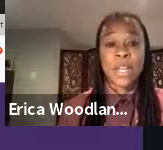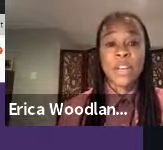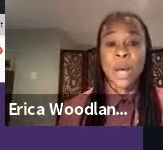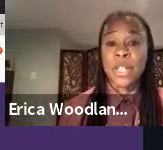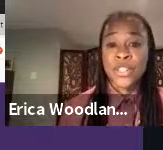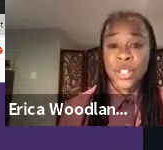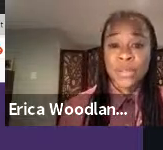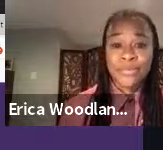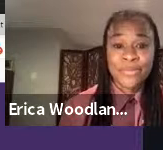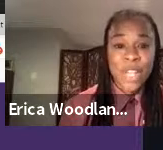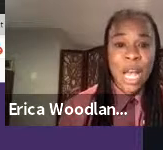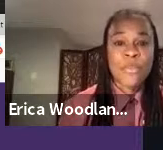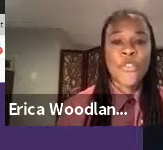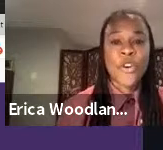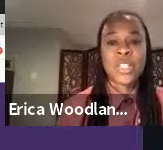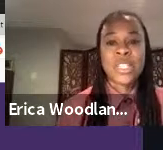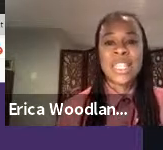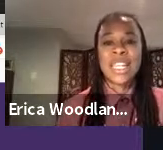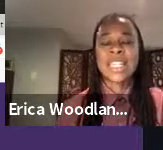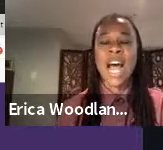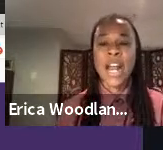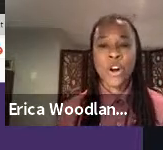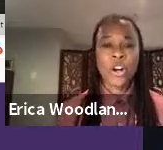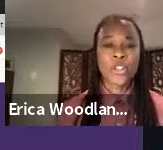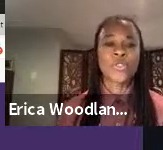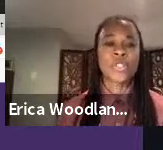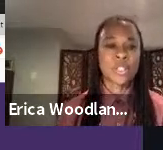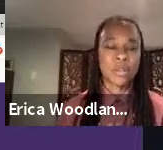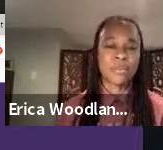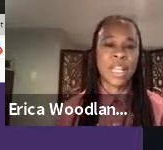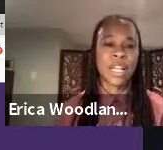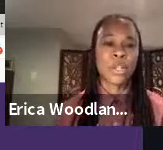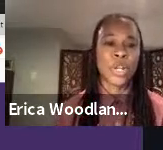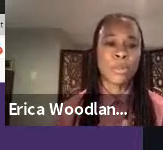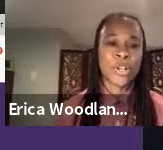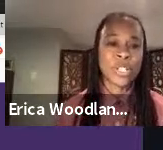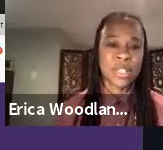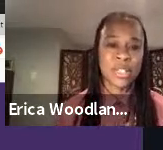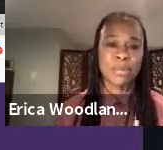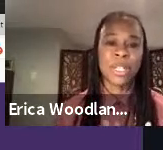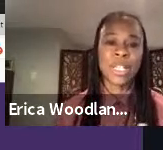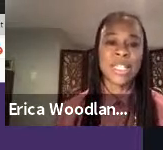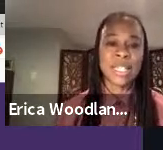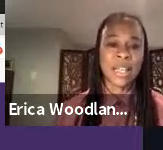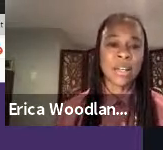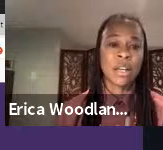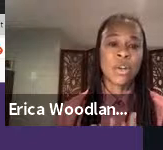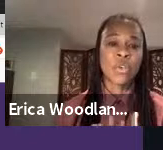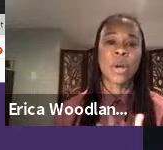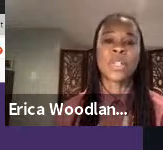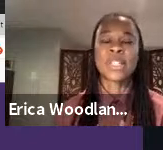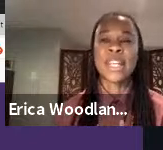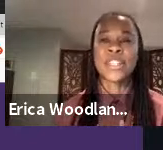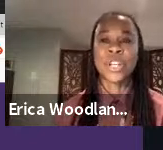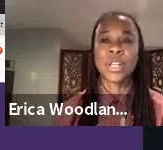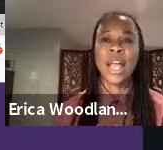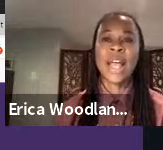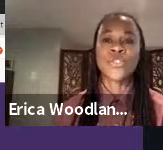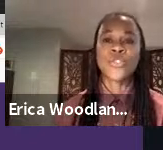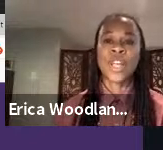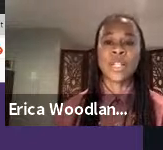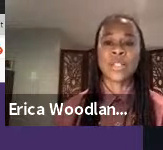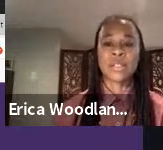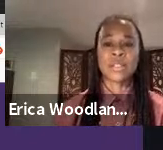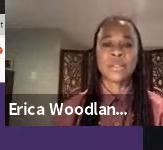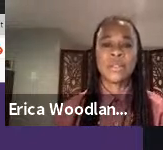When I speak of abolition, I'm referring to the entire carceral system, including prisons, policing, criminalization,